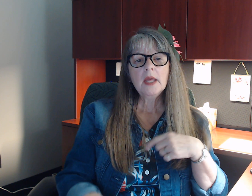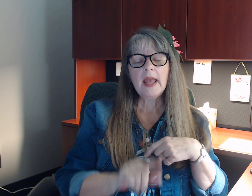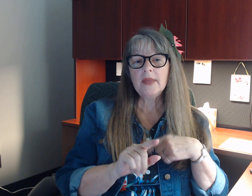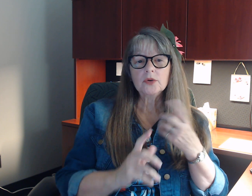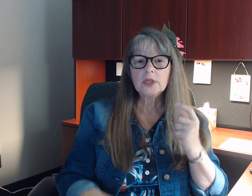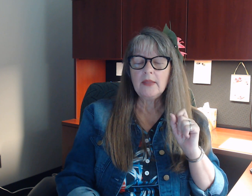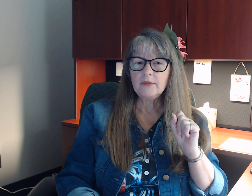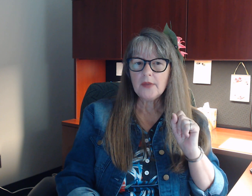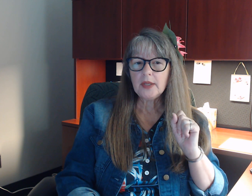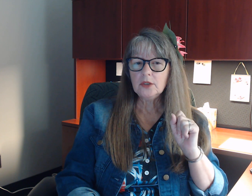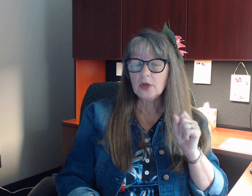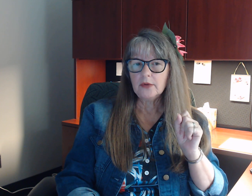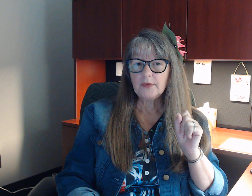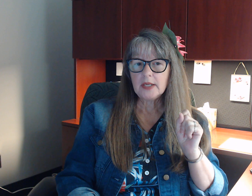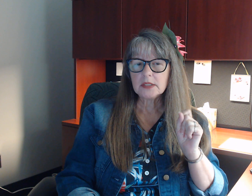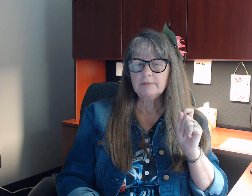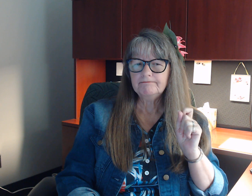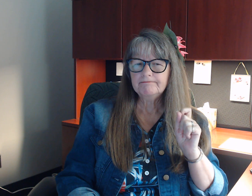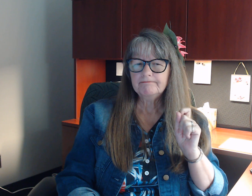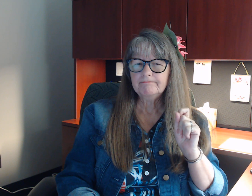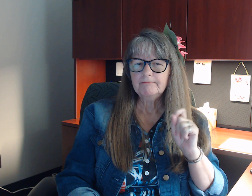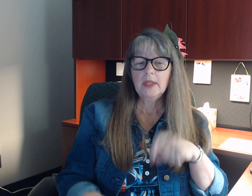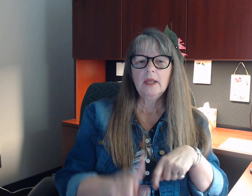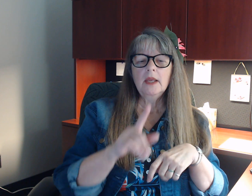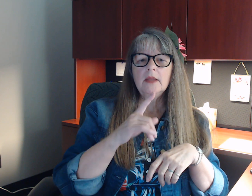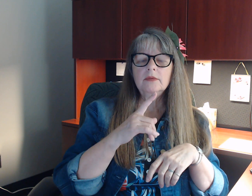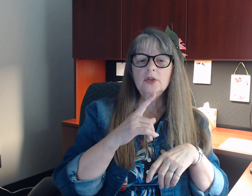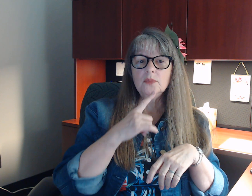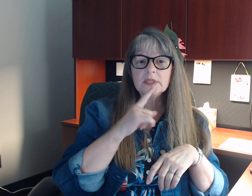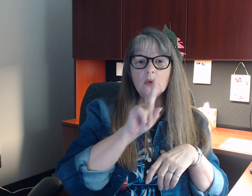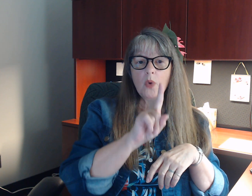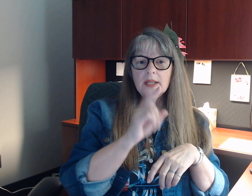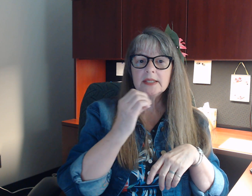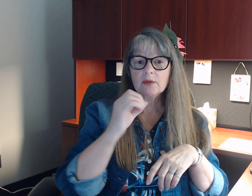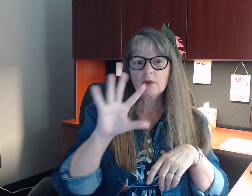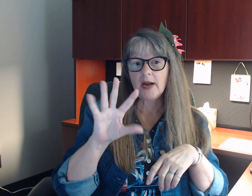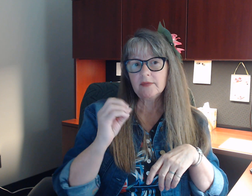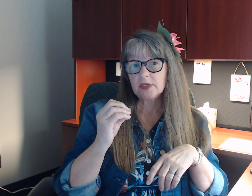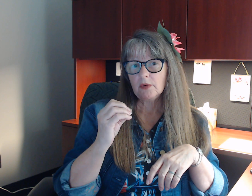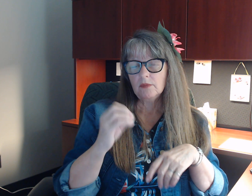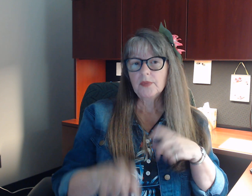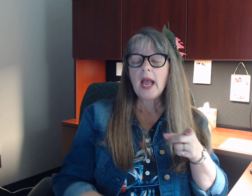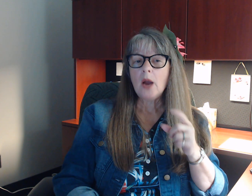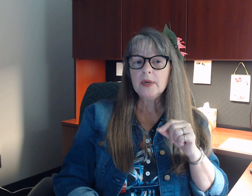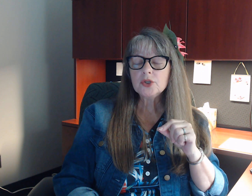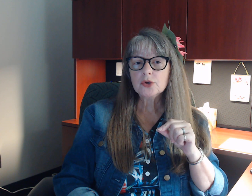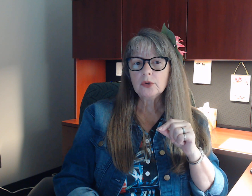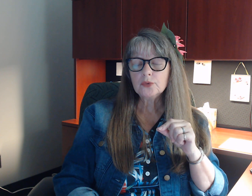and they've got that look on their face, like, then you would say 1050. I went into the grocery